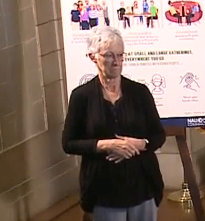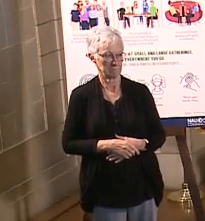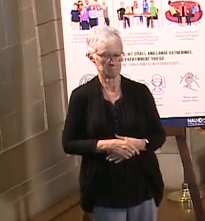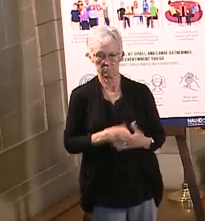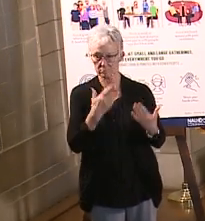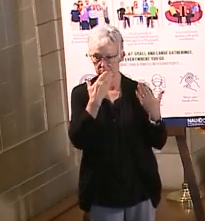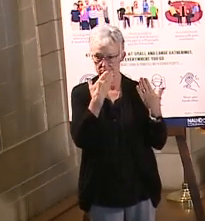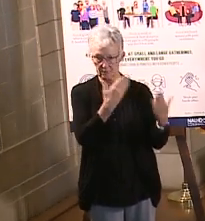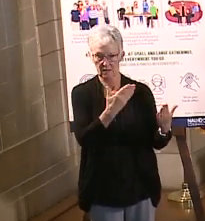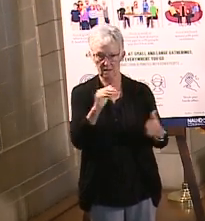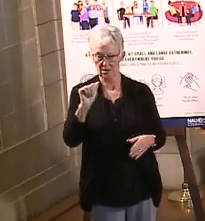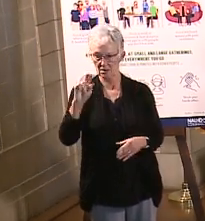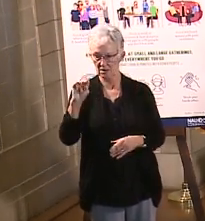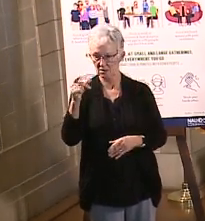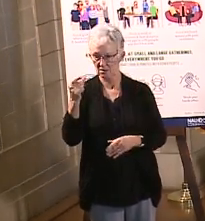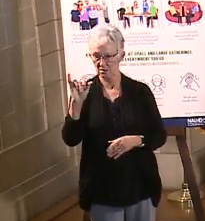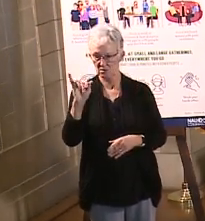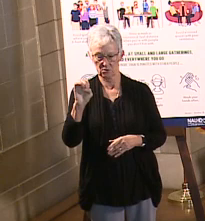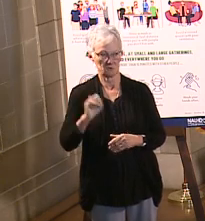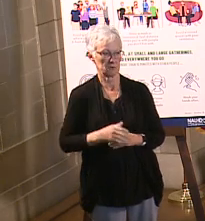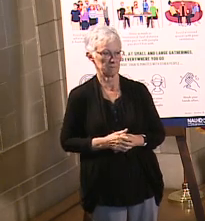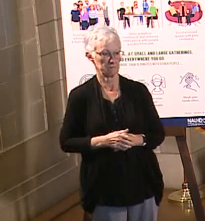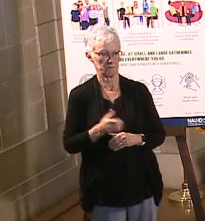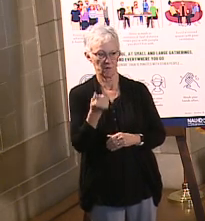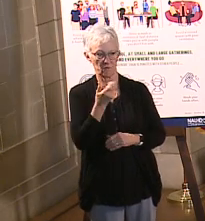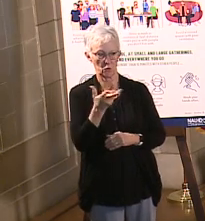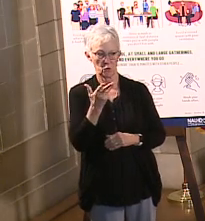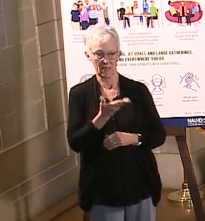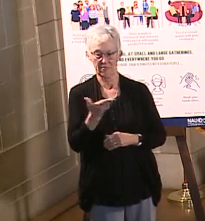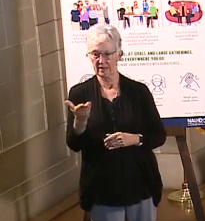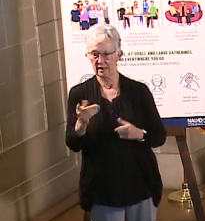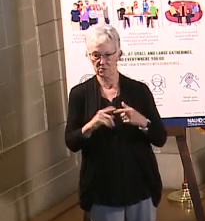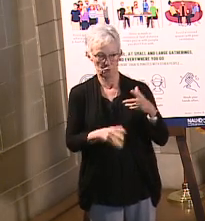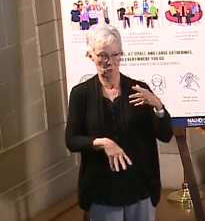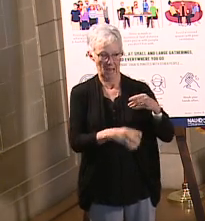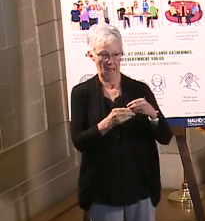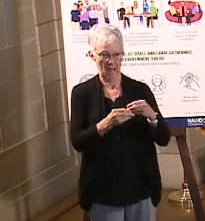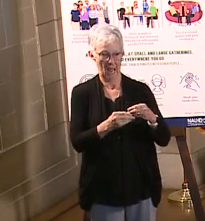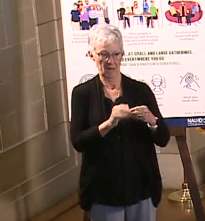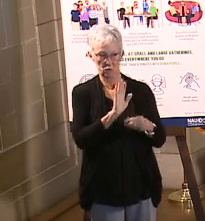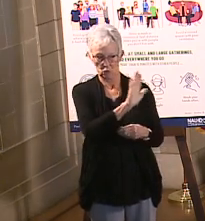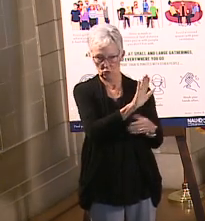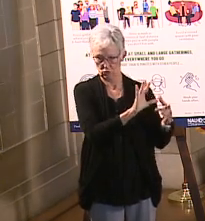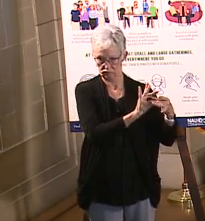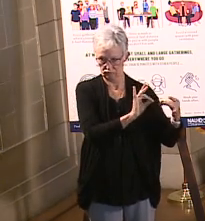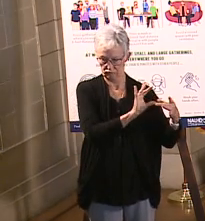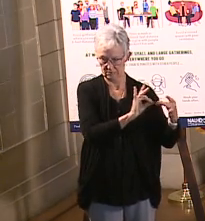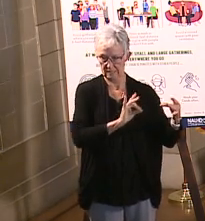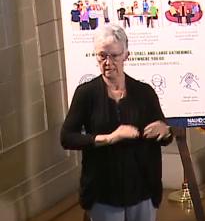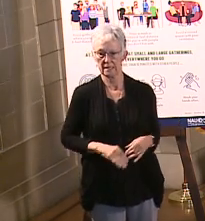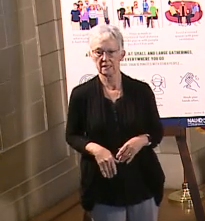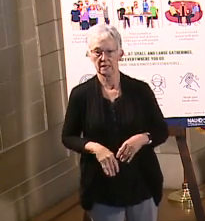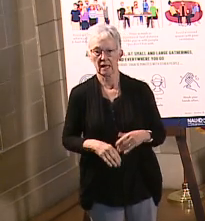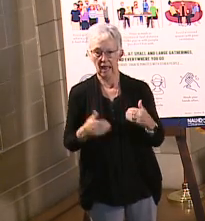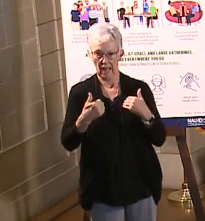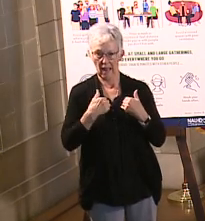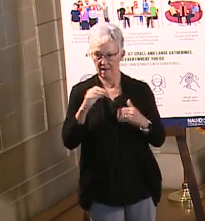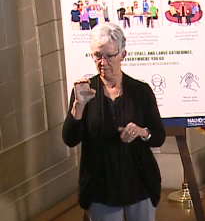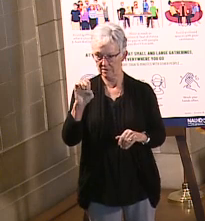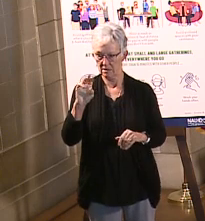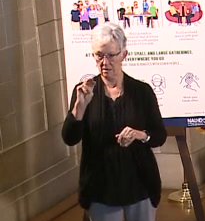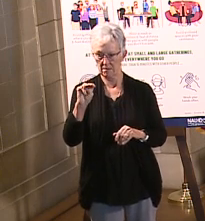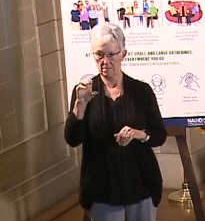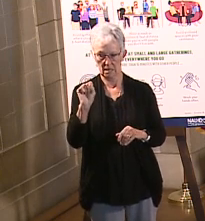Thank you very much, Angie. So a couple of things just to build upon what Angie said there. The new addition of having the EMS